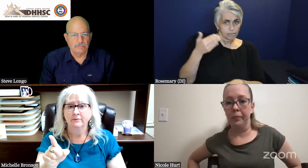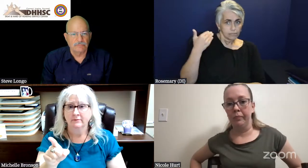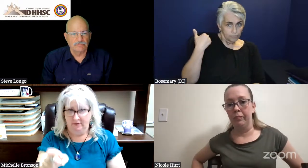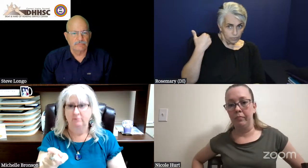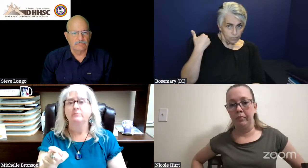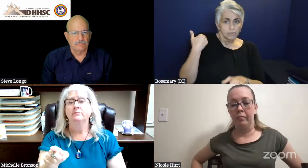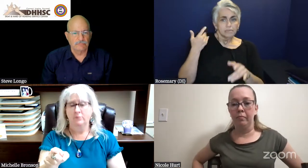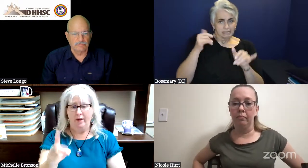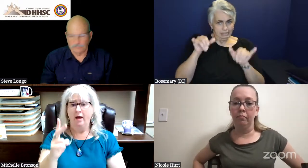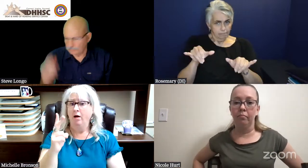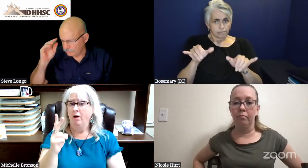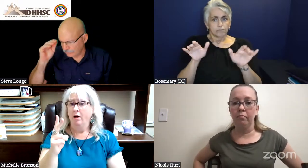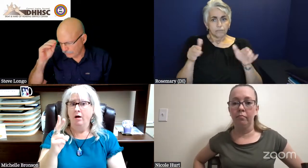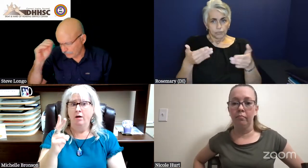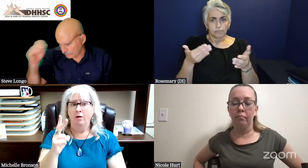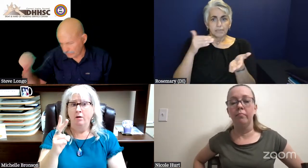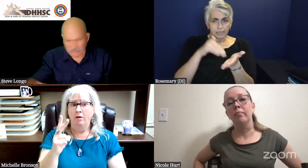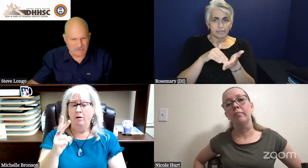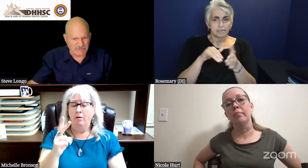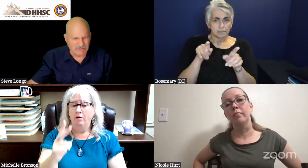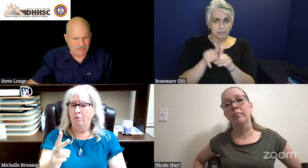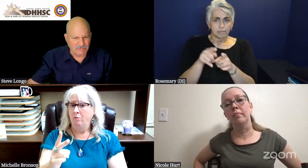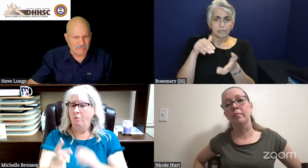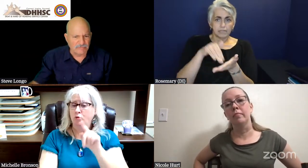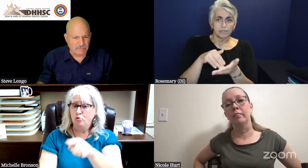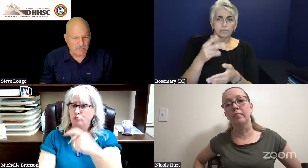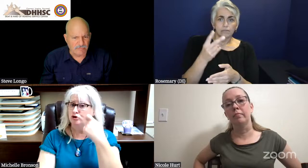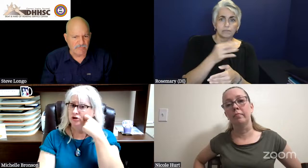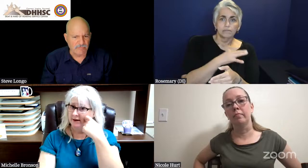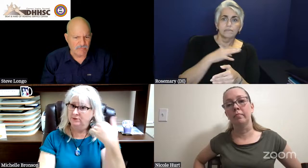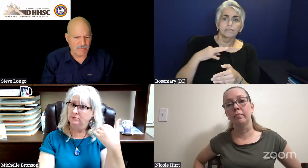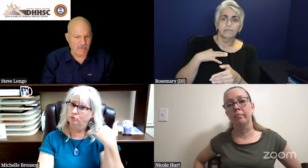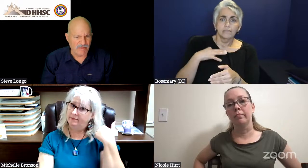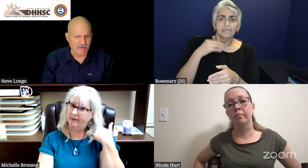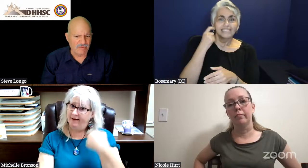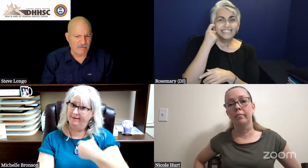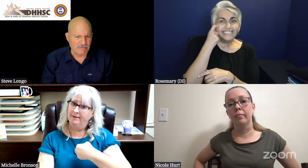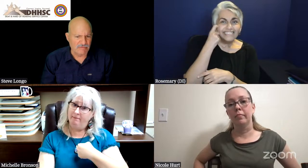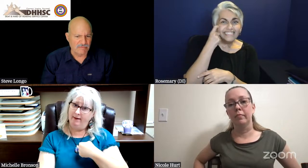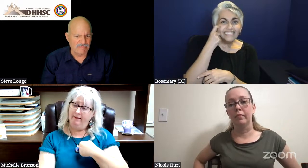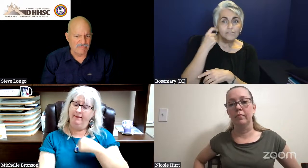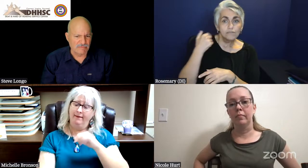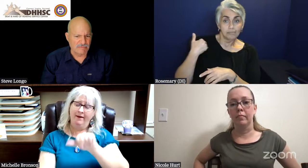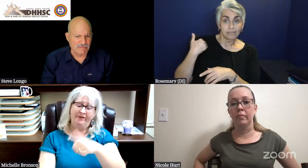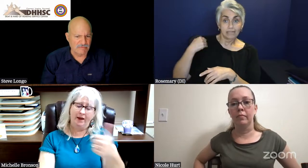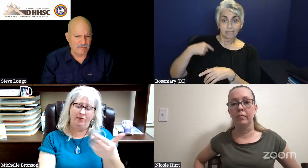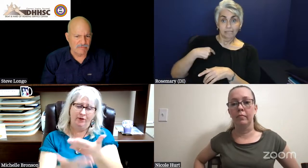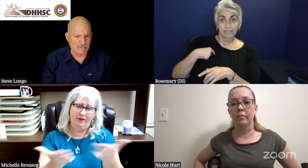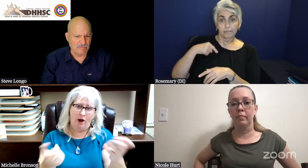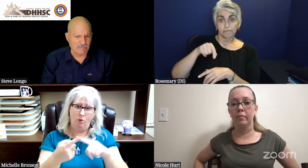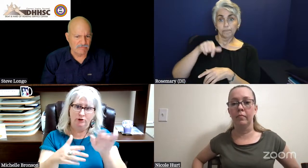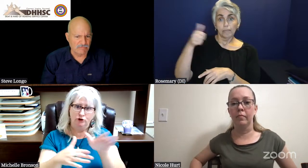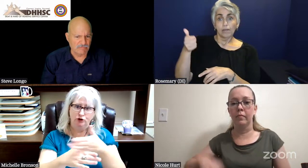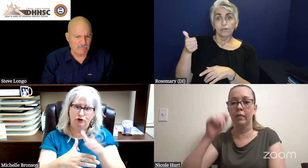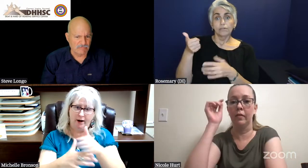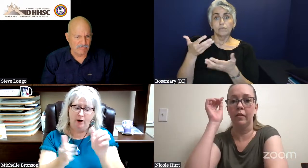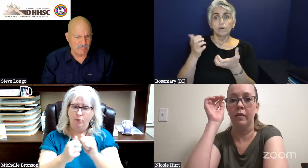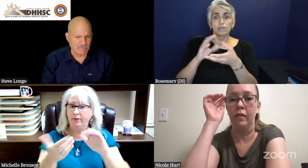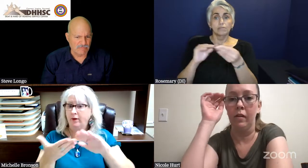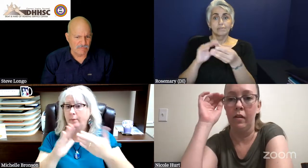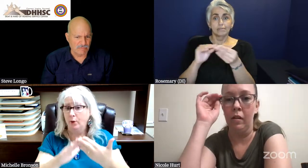the same. We had two staff before, two staff members, and we have two now. We're going to stick with that.